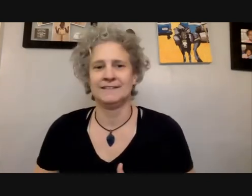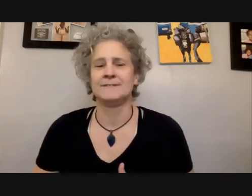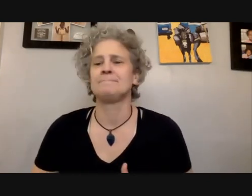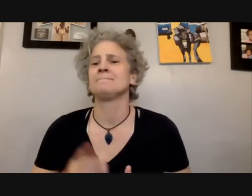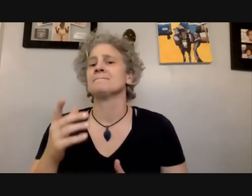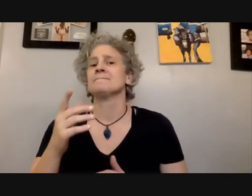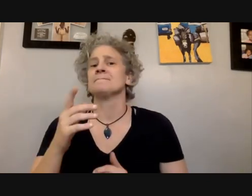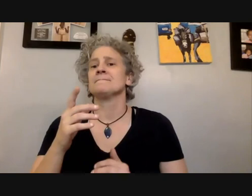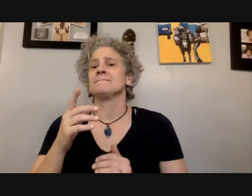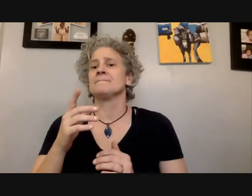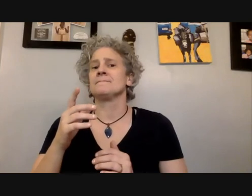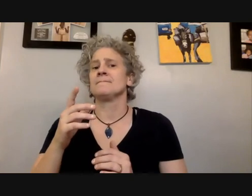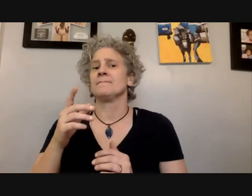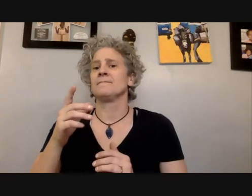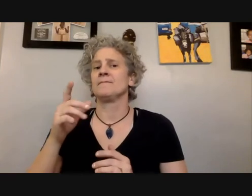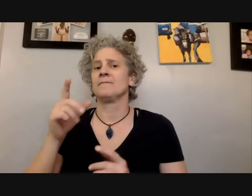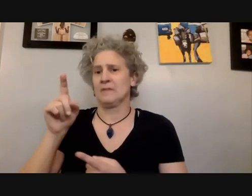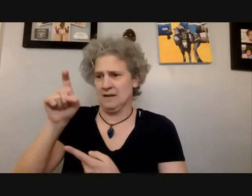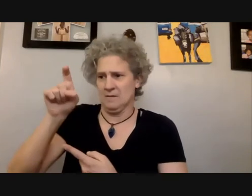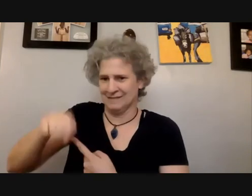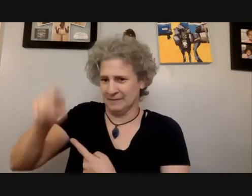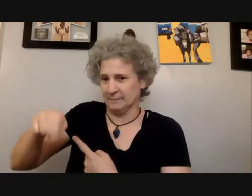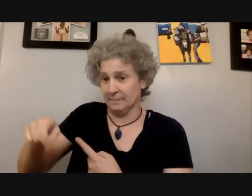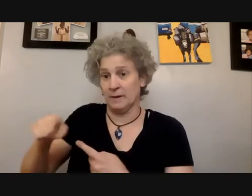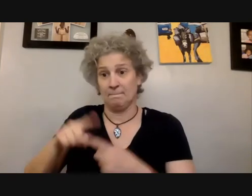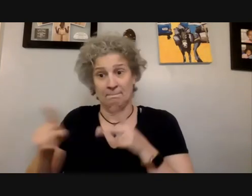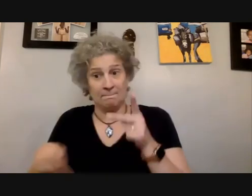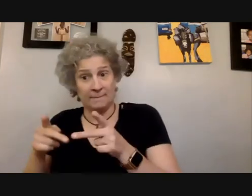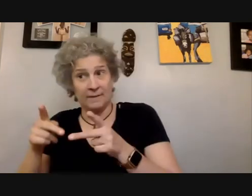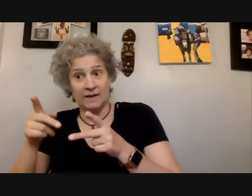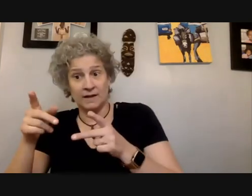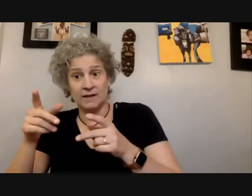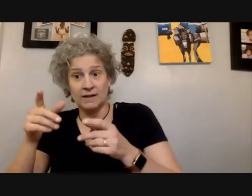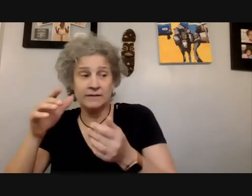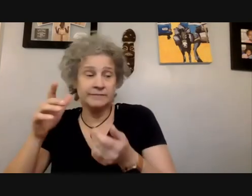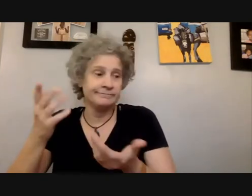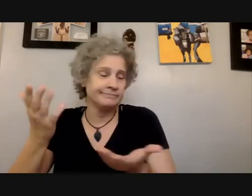Okay, last wordy slide, I promise you. Okay, so